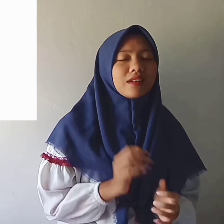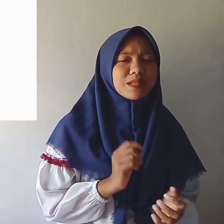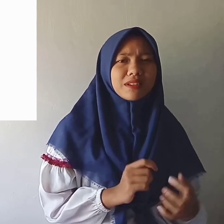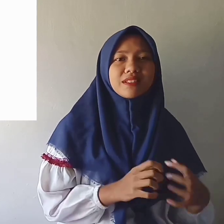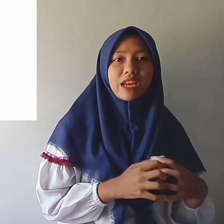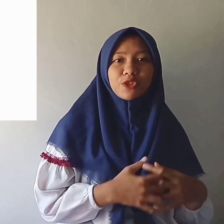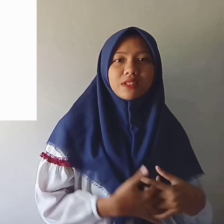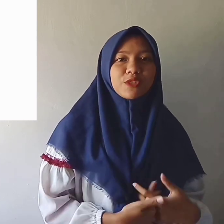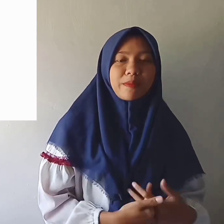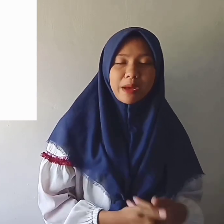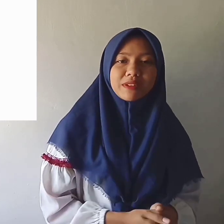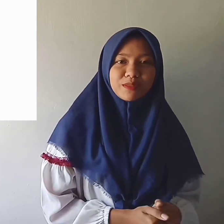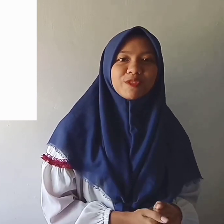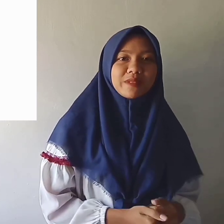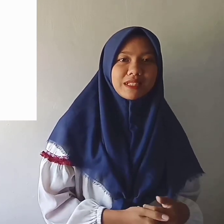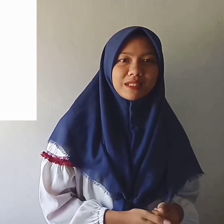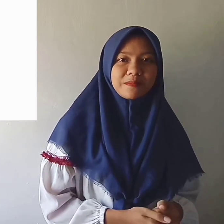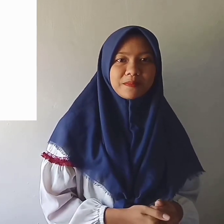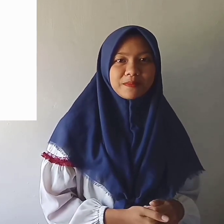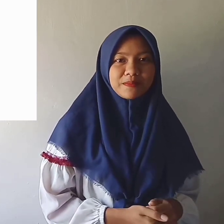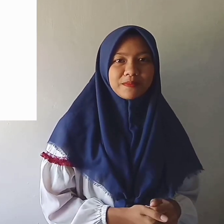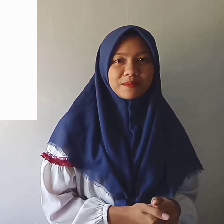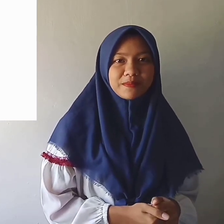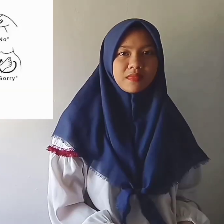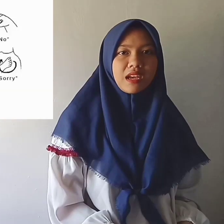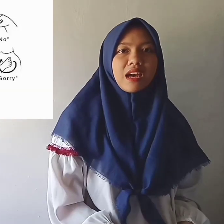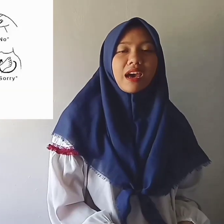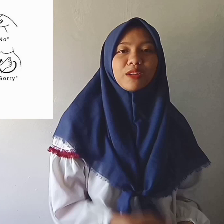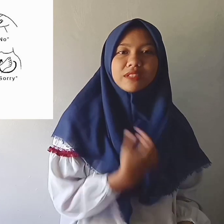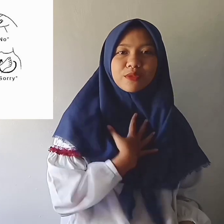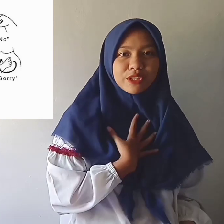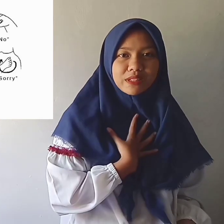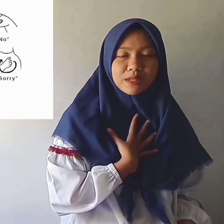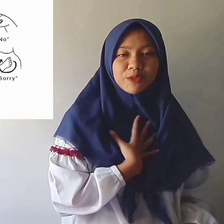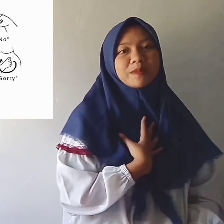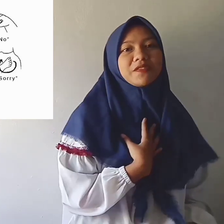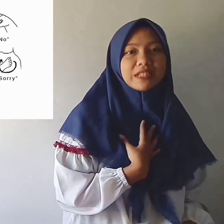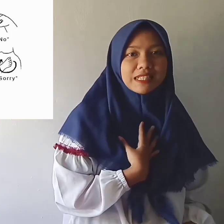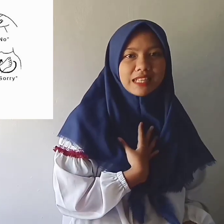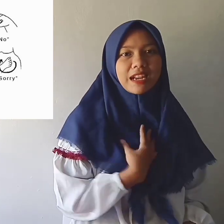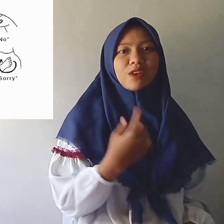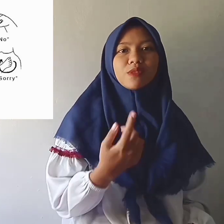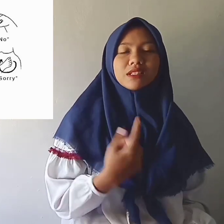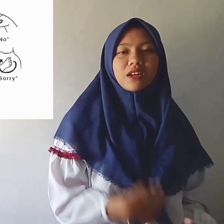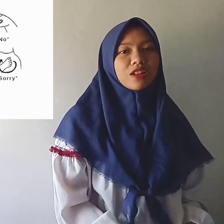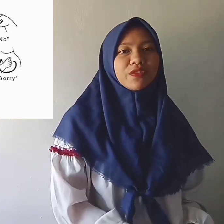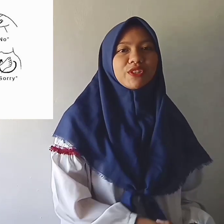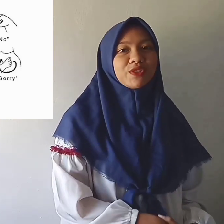hardest part is actually to remember the movements. I will demonstrate the movement first, and I want all of you to follow